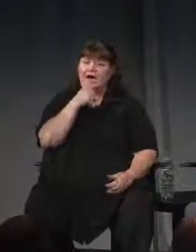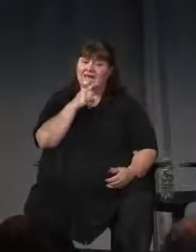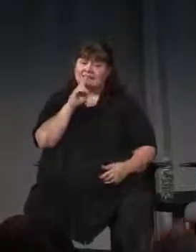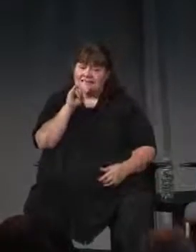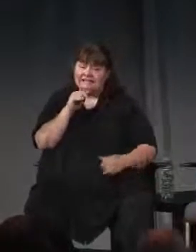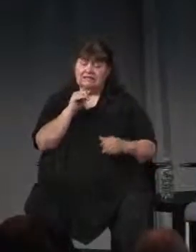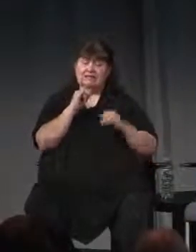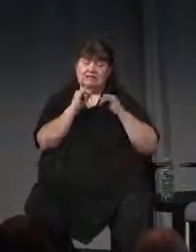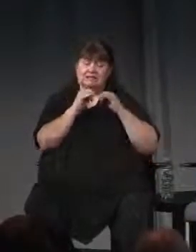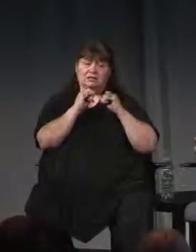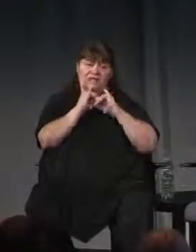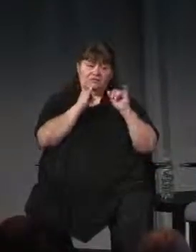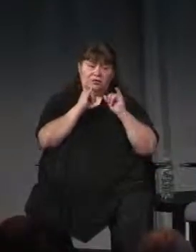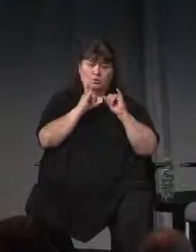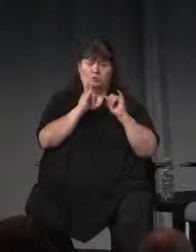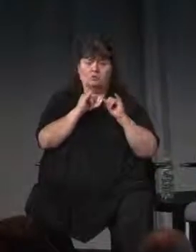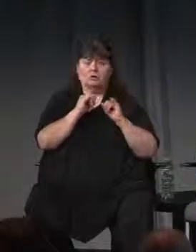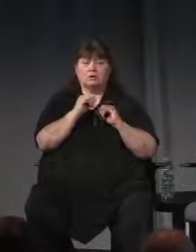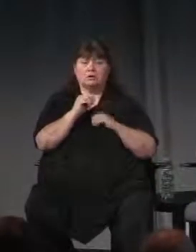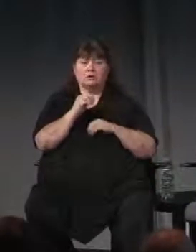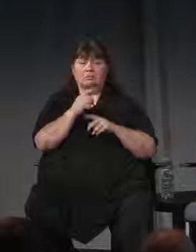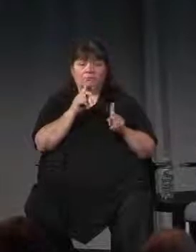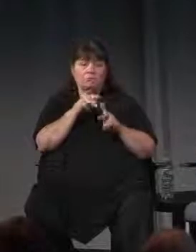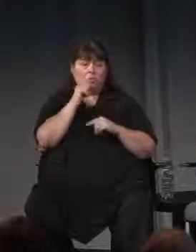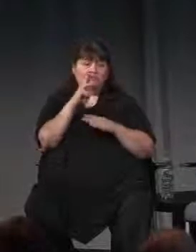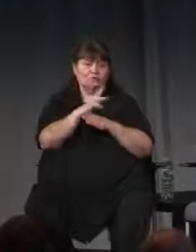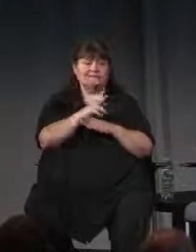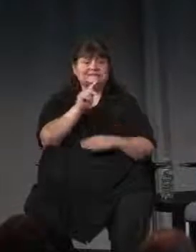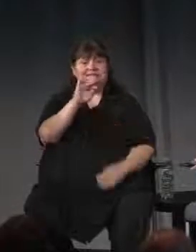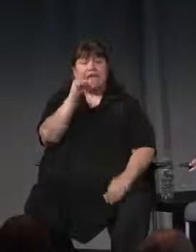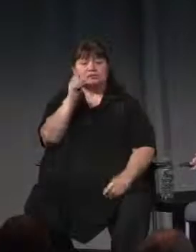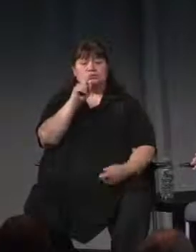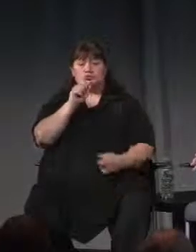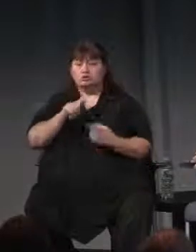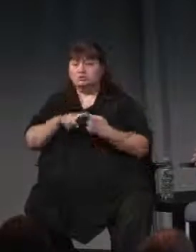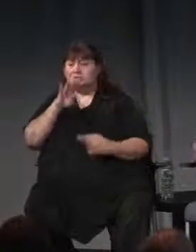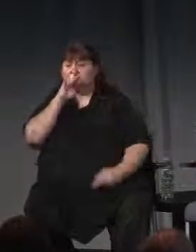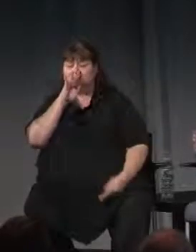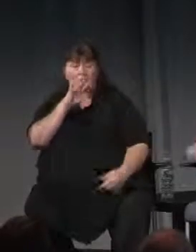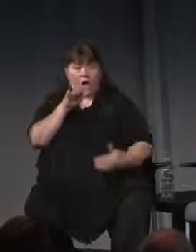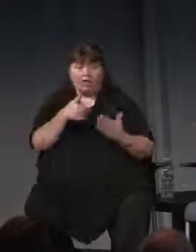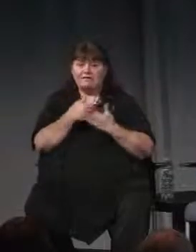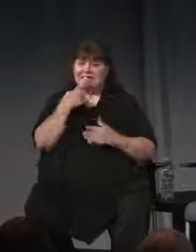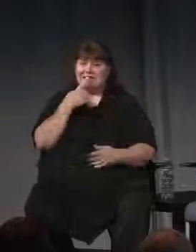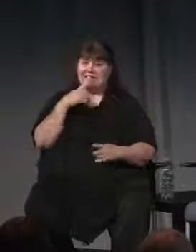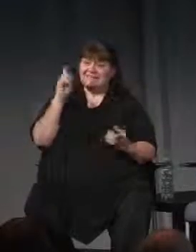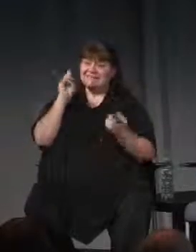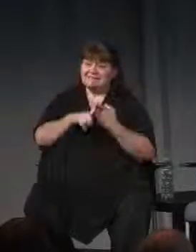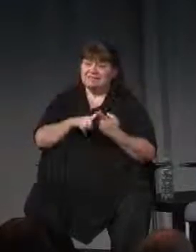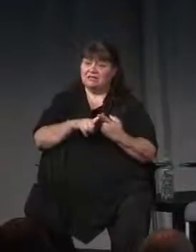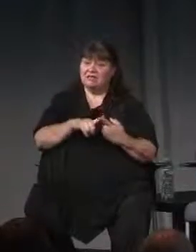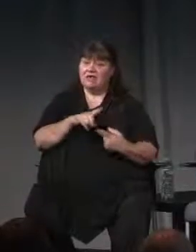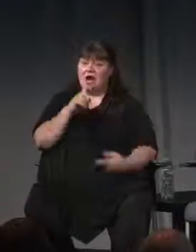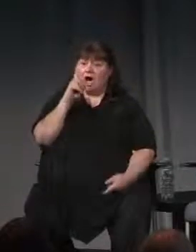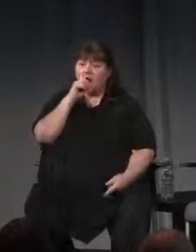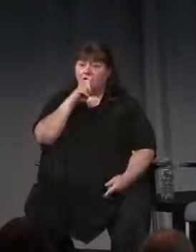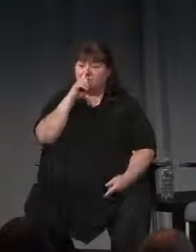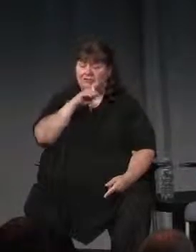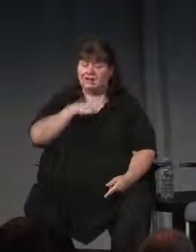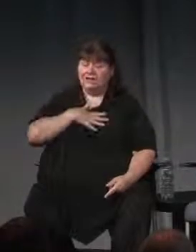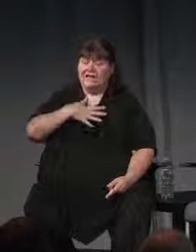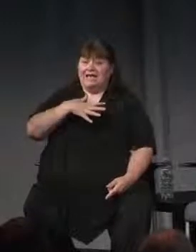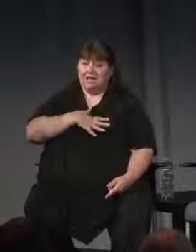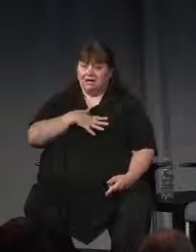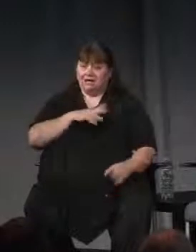older users, blind users of text-to-speech machines, and all of them have pointed out to me that until artificial breaths were